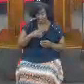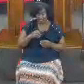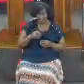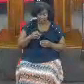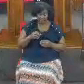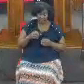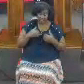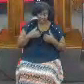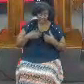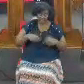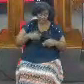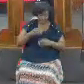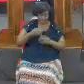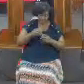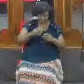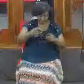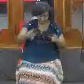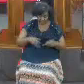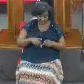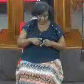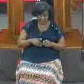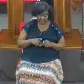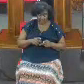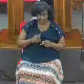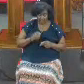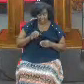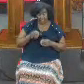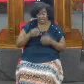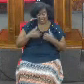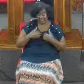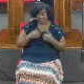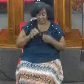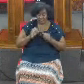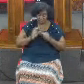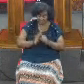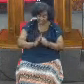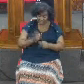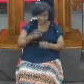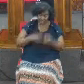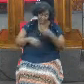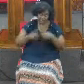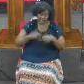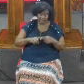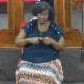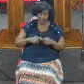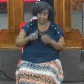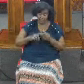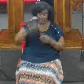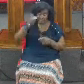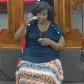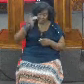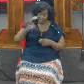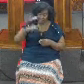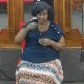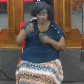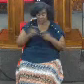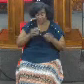I've got to go into the hedges and the highways. Lord, I've got to compel men to come, women to come. I've got to do